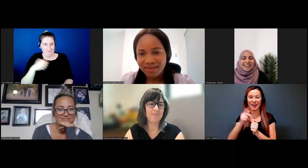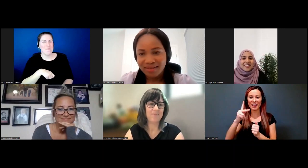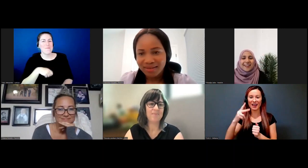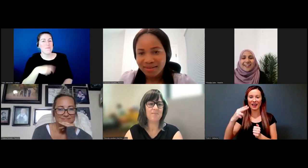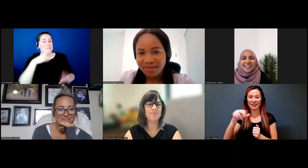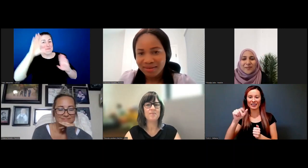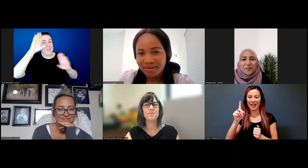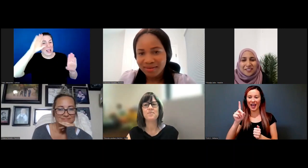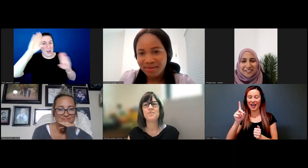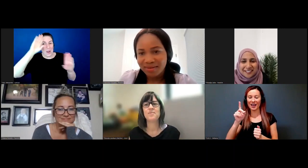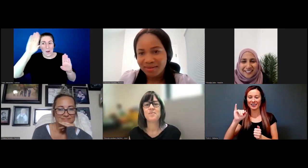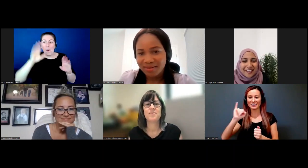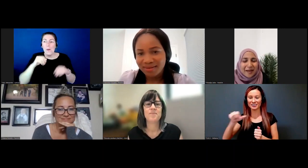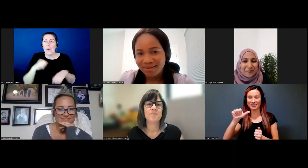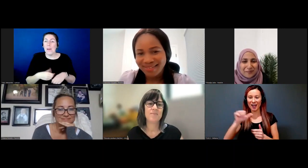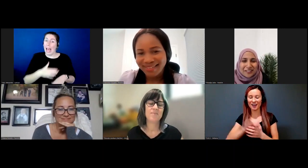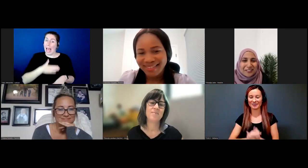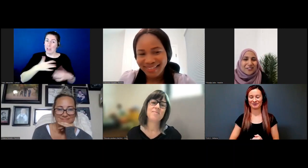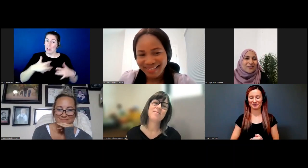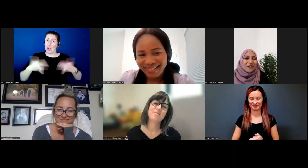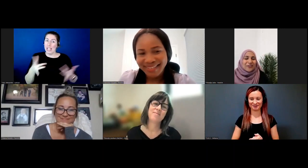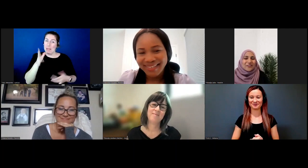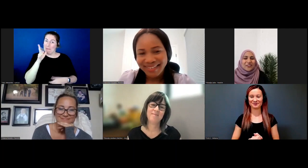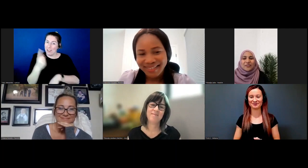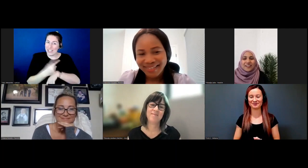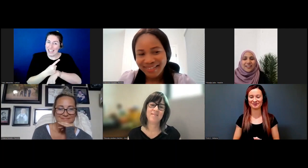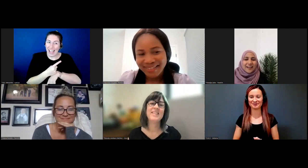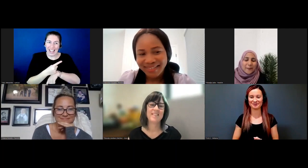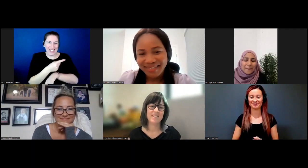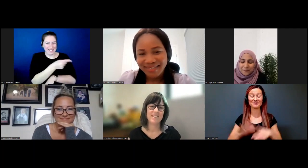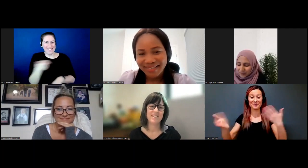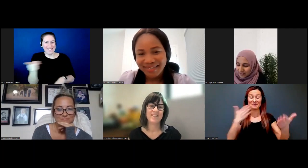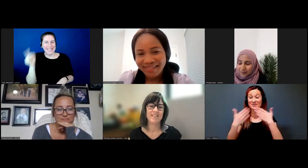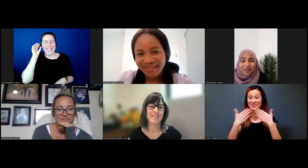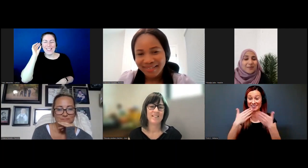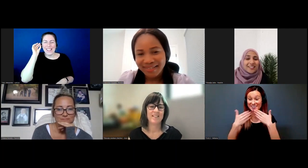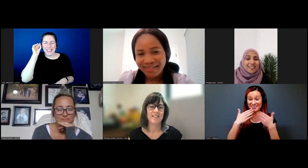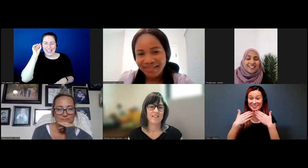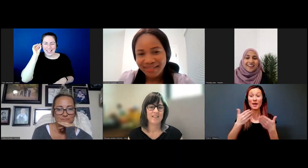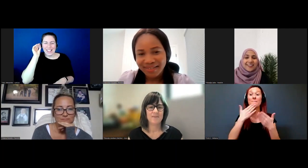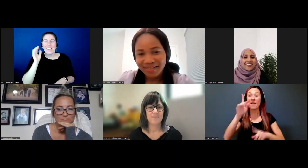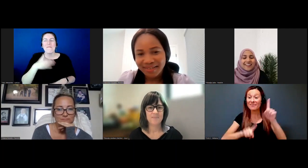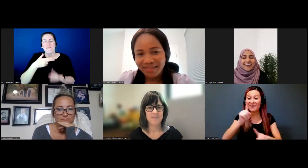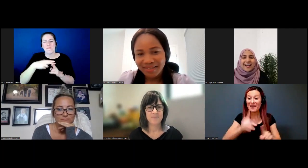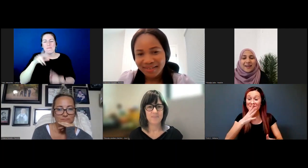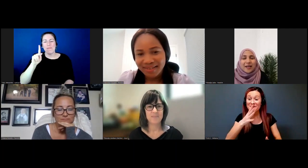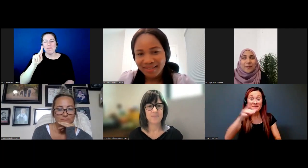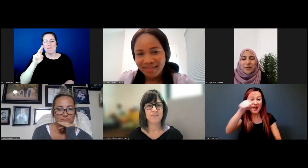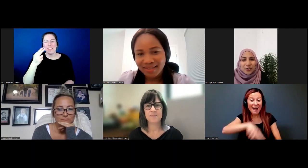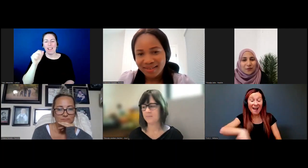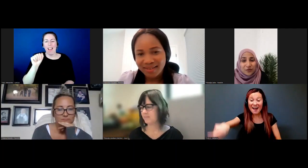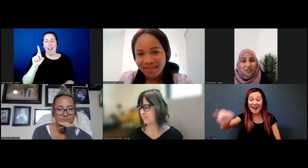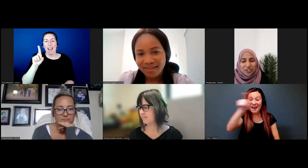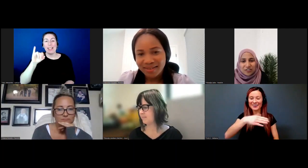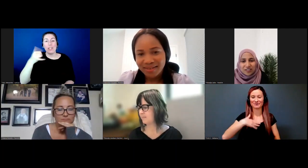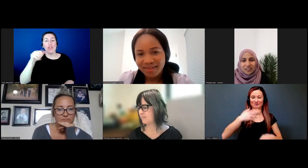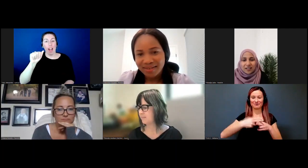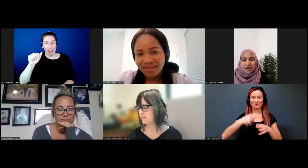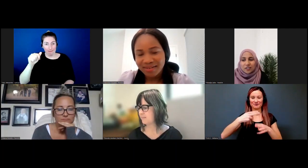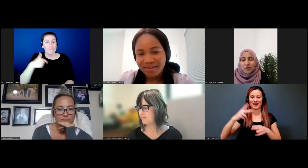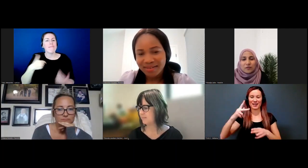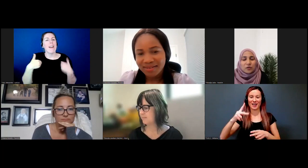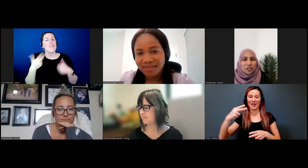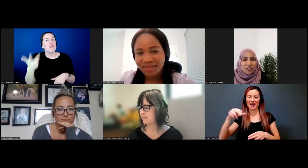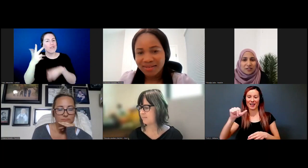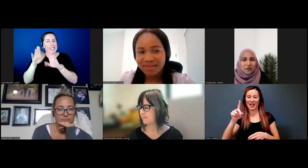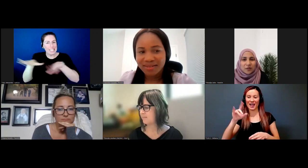and early Mother's Day. Happy Mother's Day to all of you. My name is Khadija. I'm a mother of 3 children.